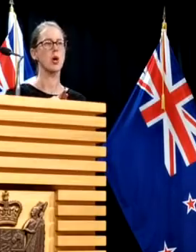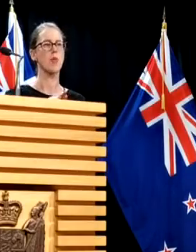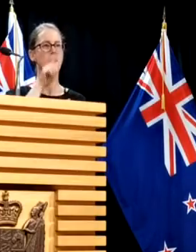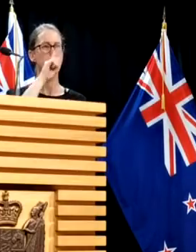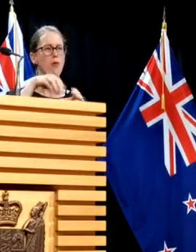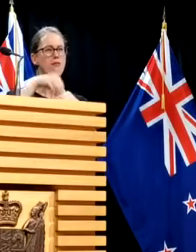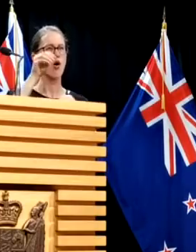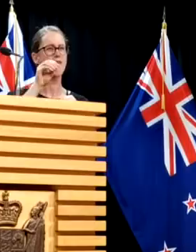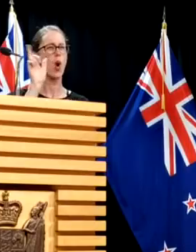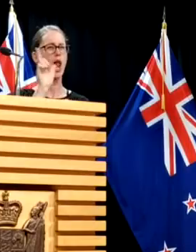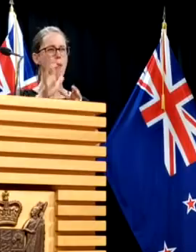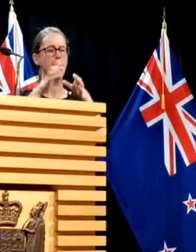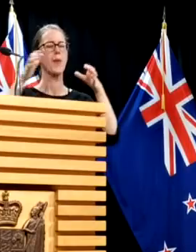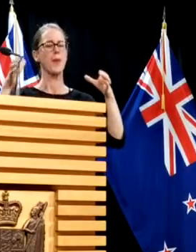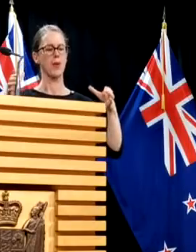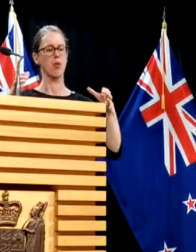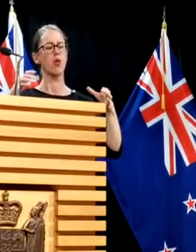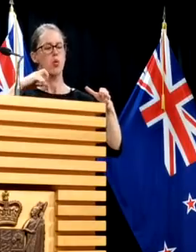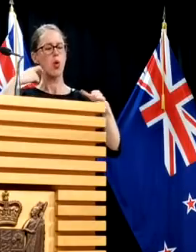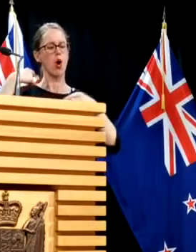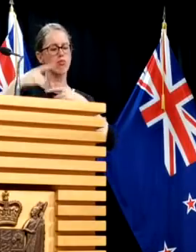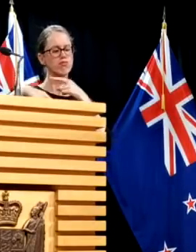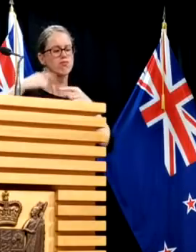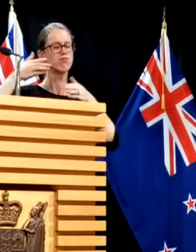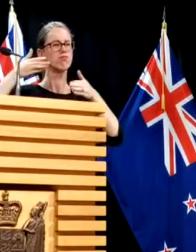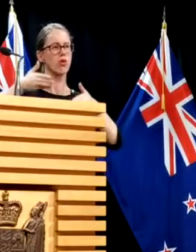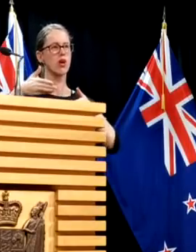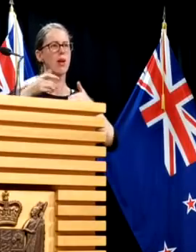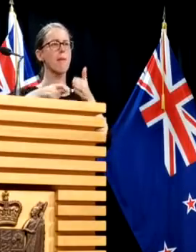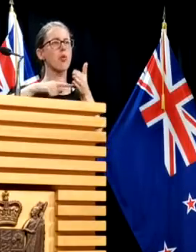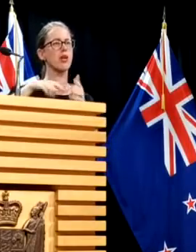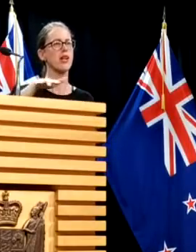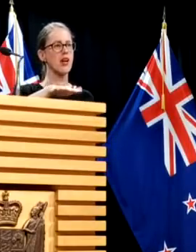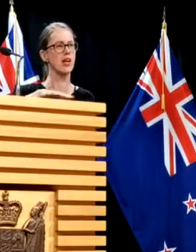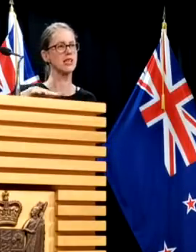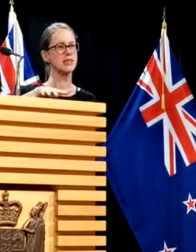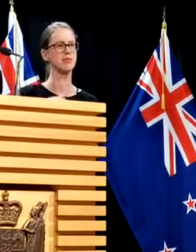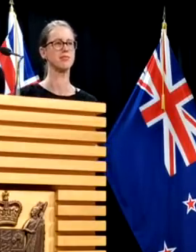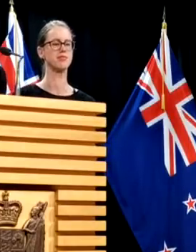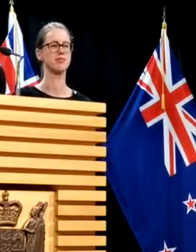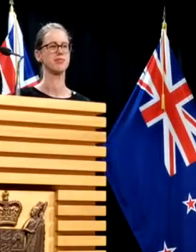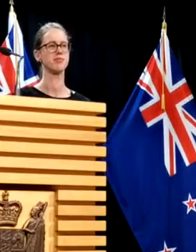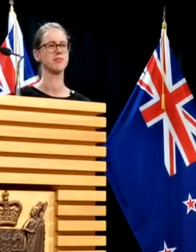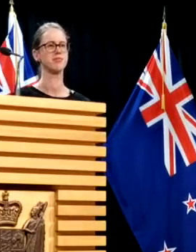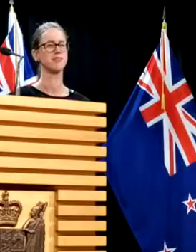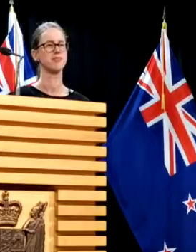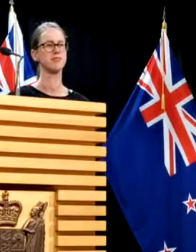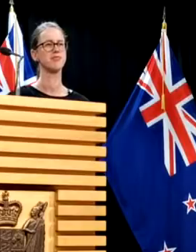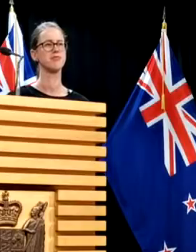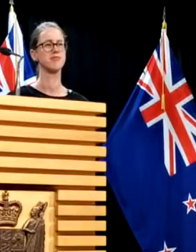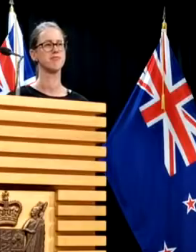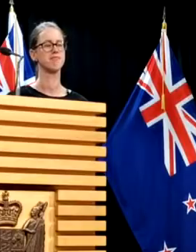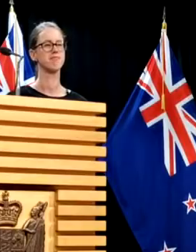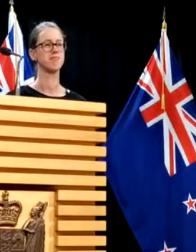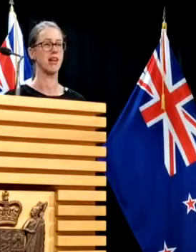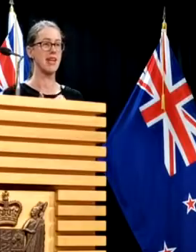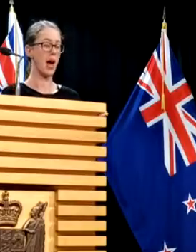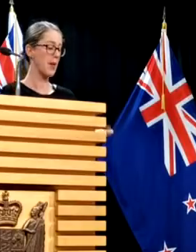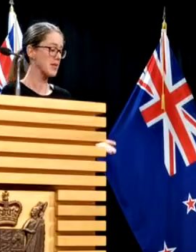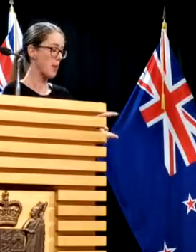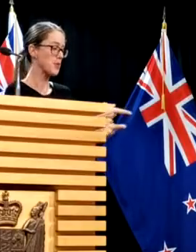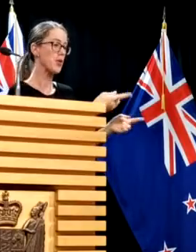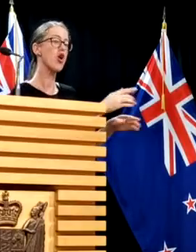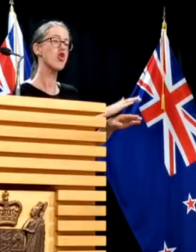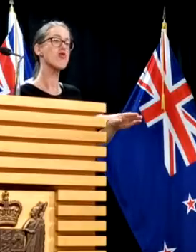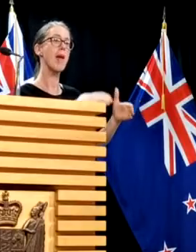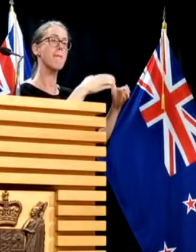bolstered on key votes to ensure the ongoing stability of the majority government. It is now, of course, in the hands of Green